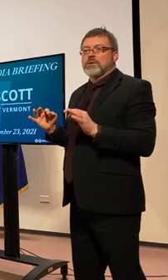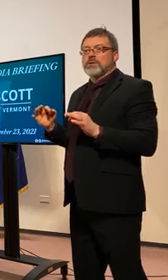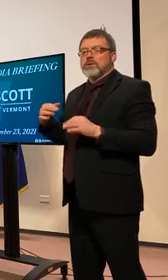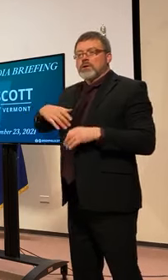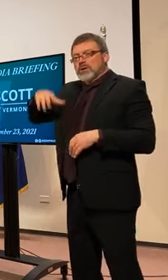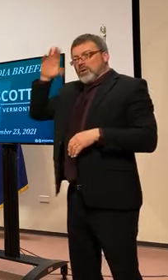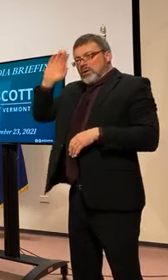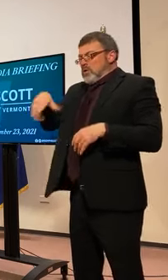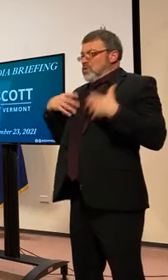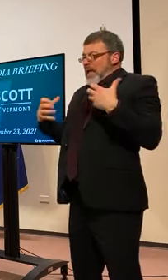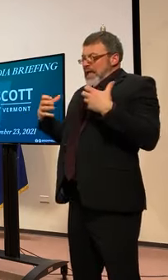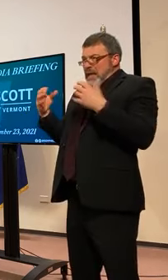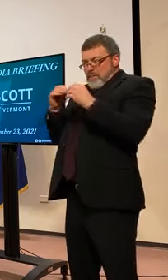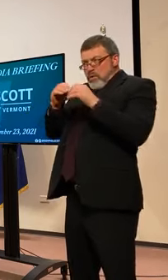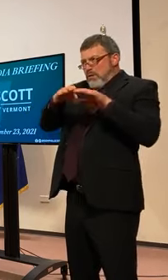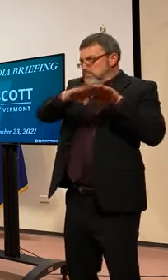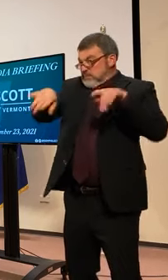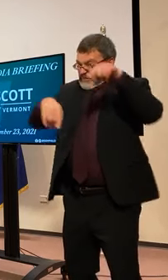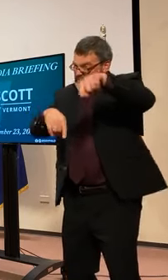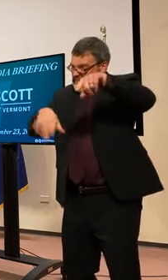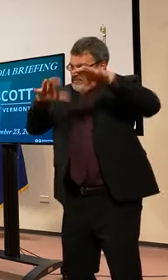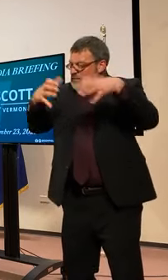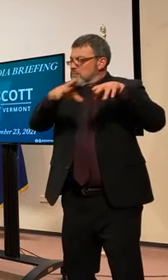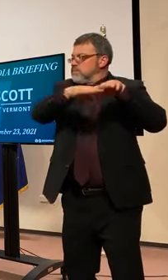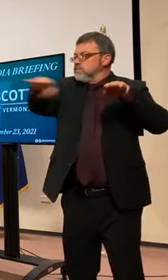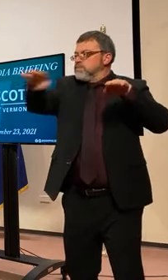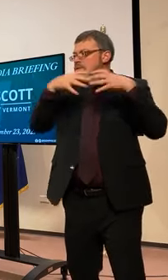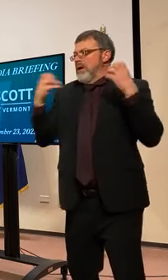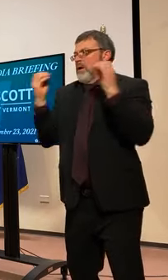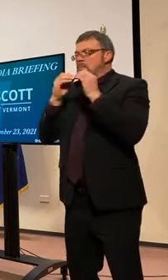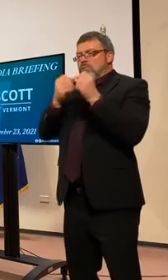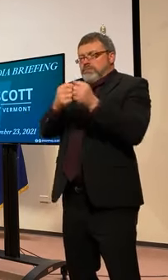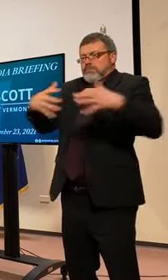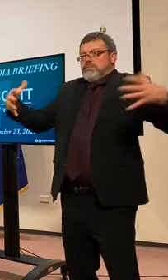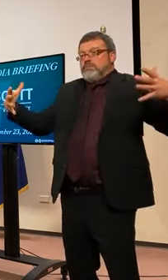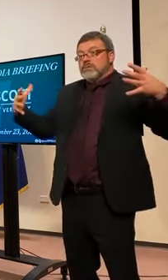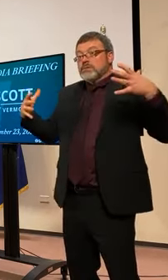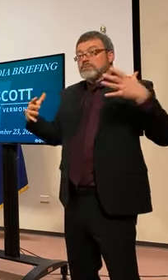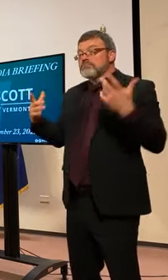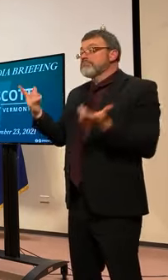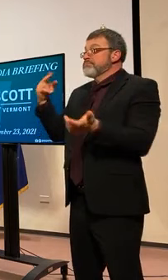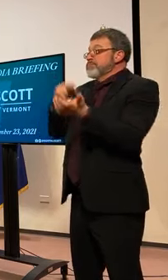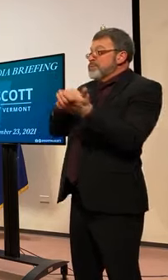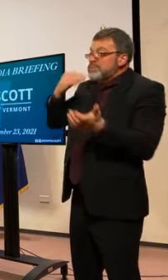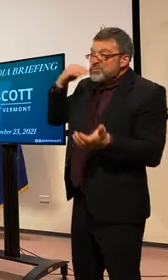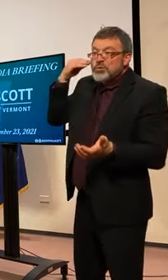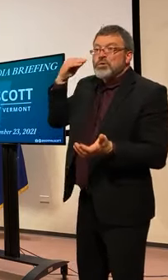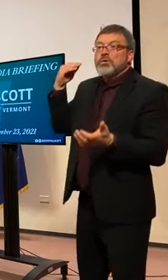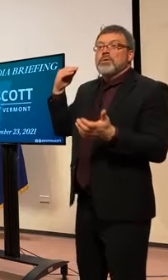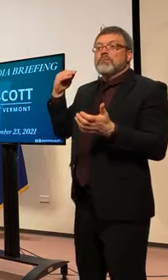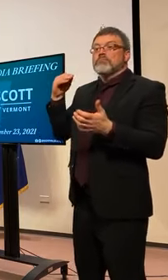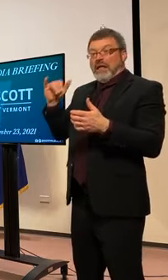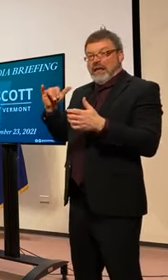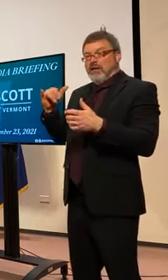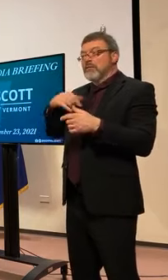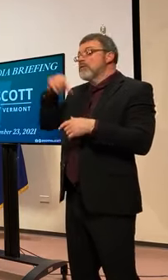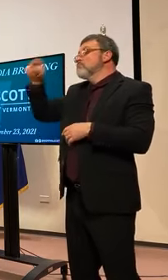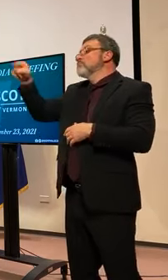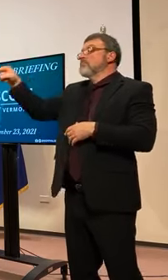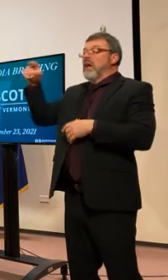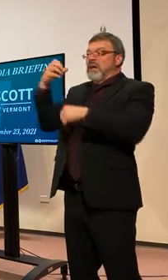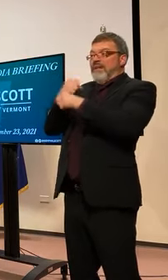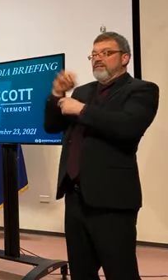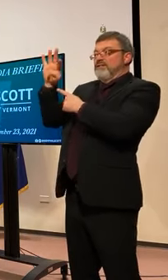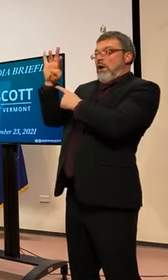more long-term care and rehabilitation facilities to bring an additional 47 beds online over the next 2 weeks